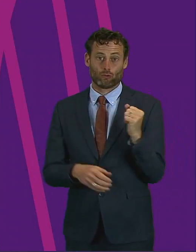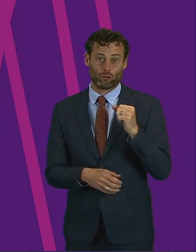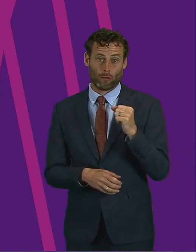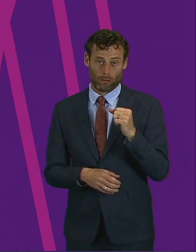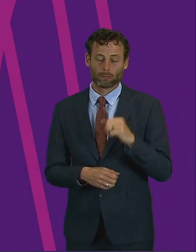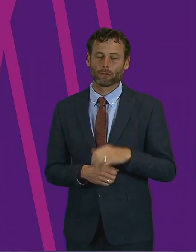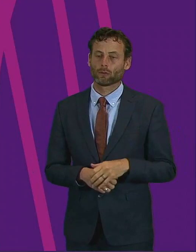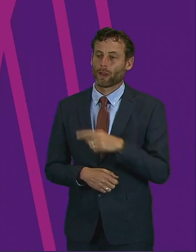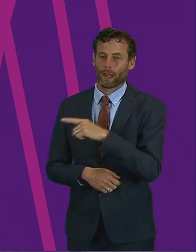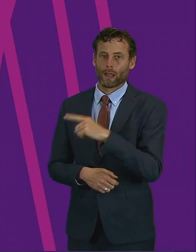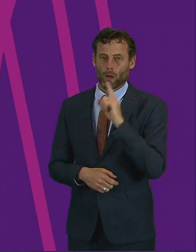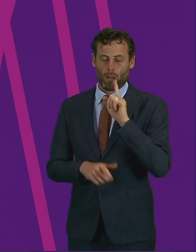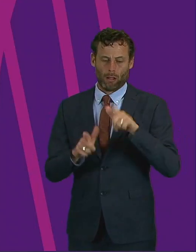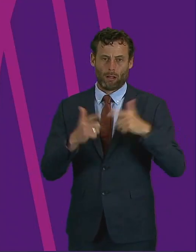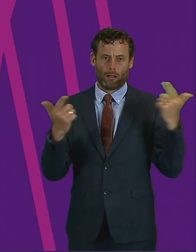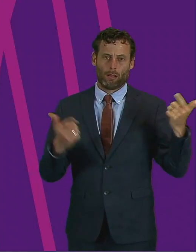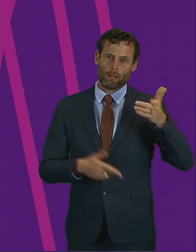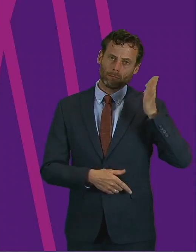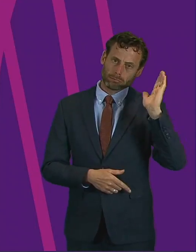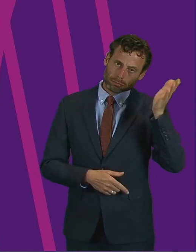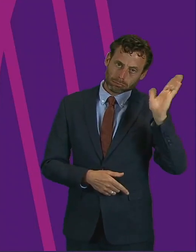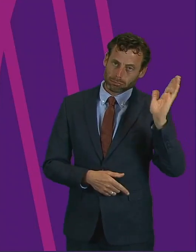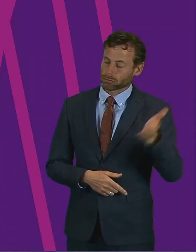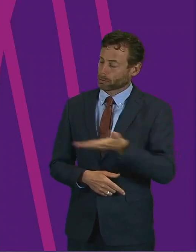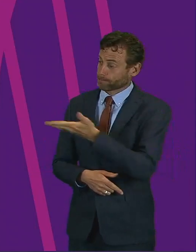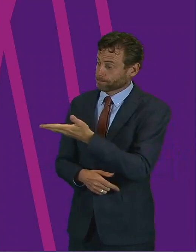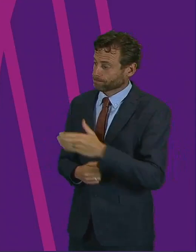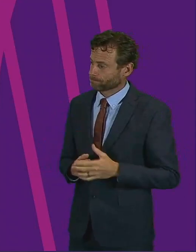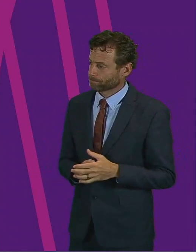us via live video link. Rabbi Rubin.